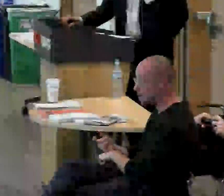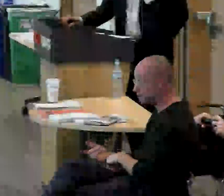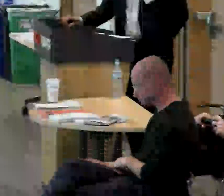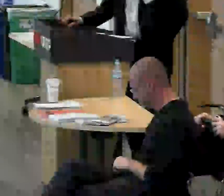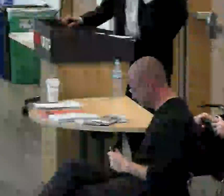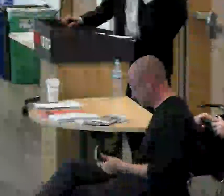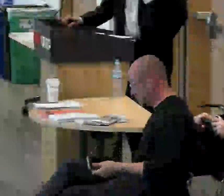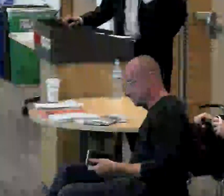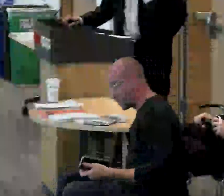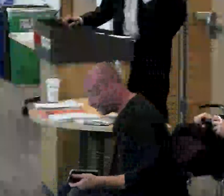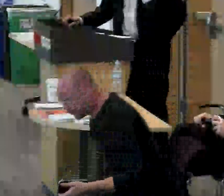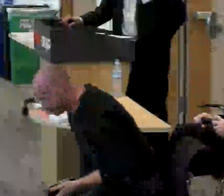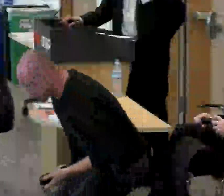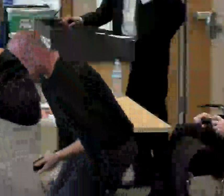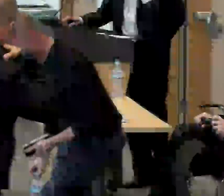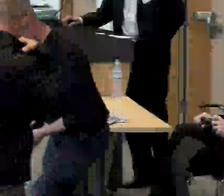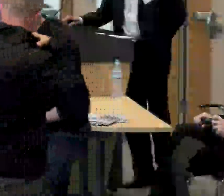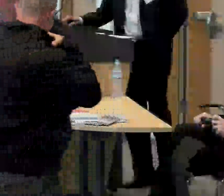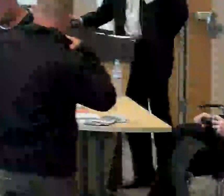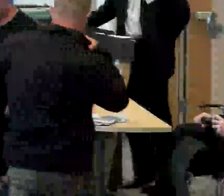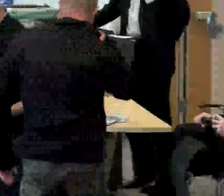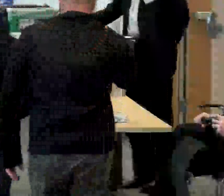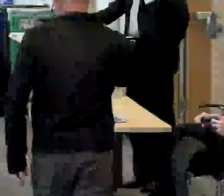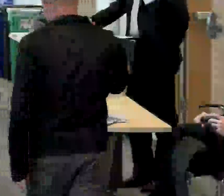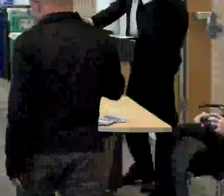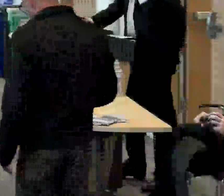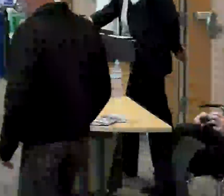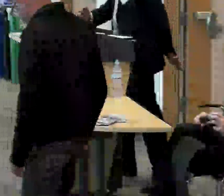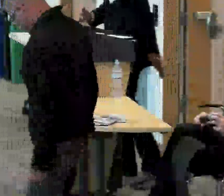work with or you affiliated with in some way?